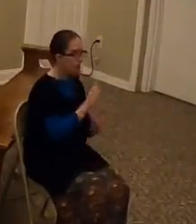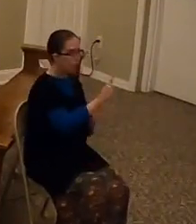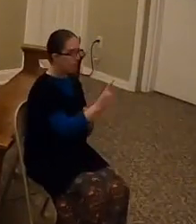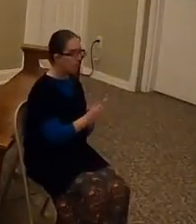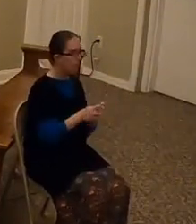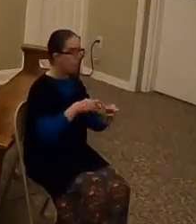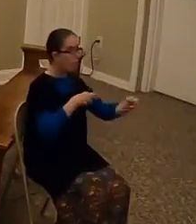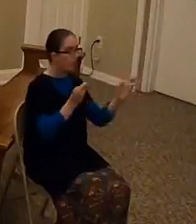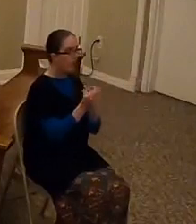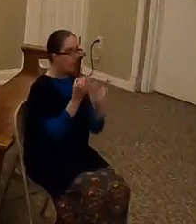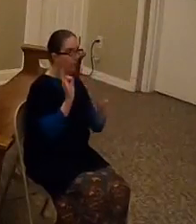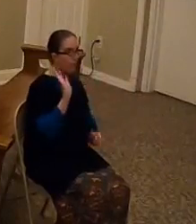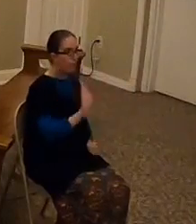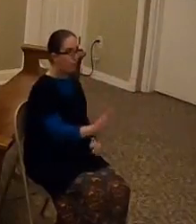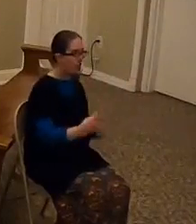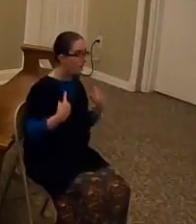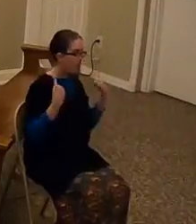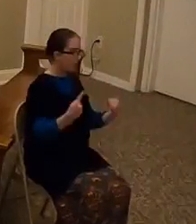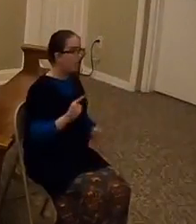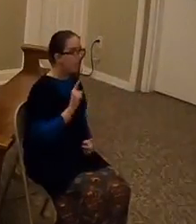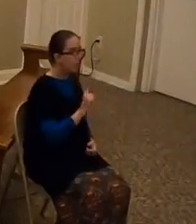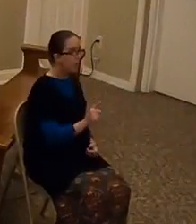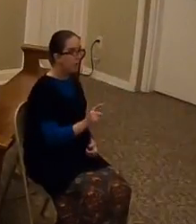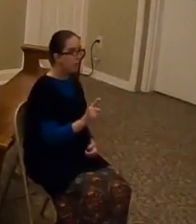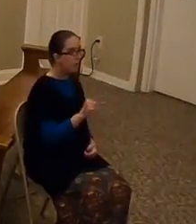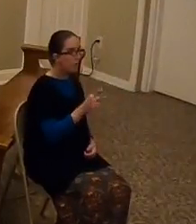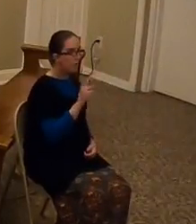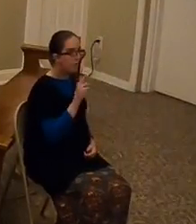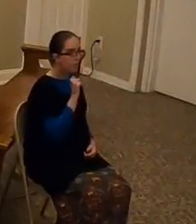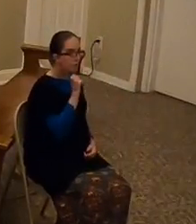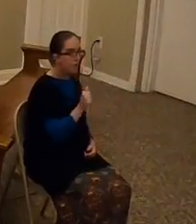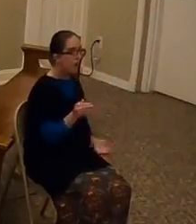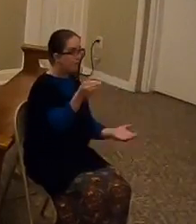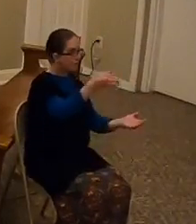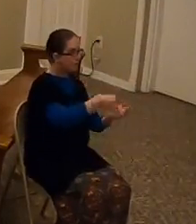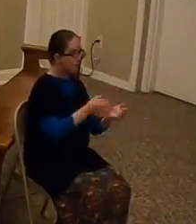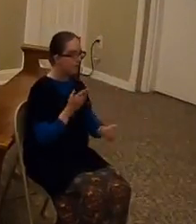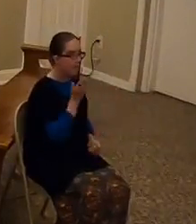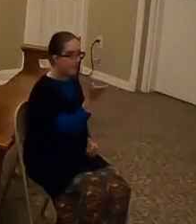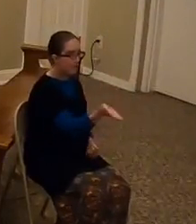you repented of your sins, you're not going back there.